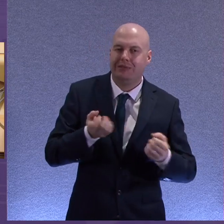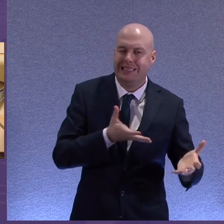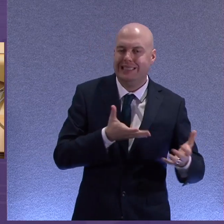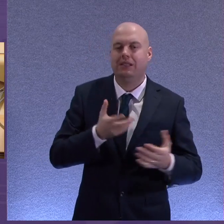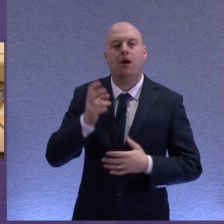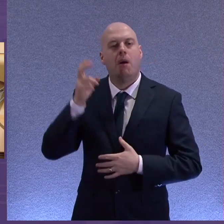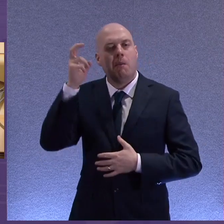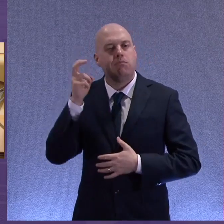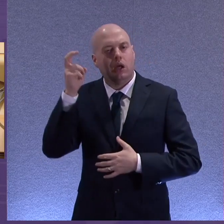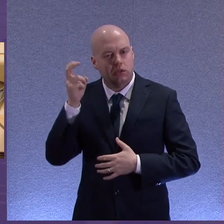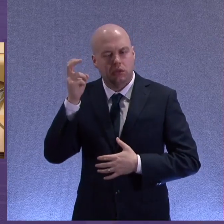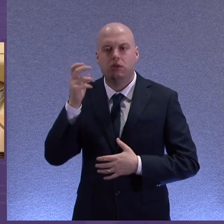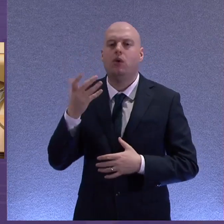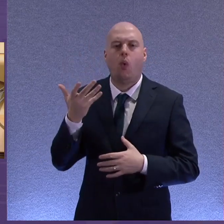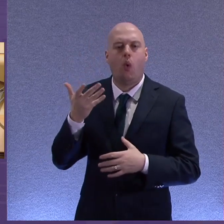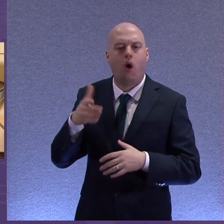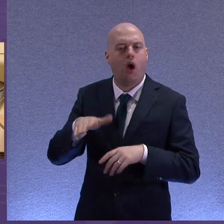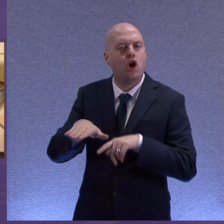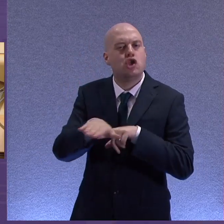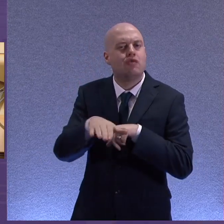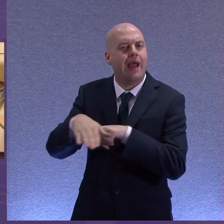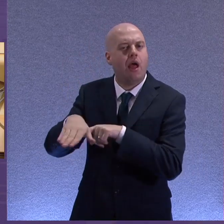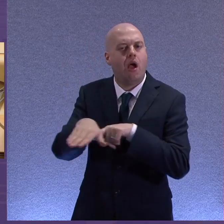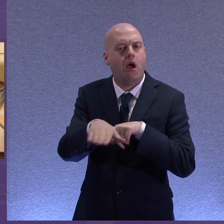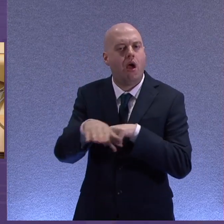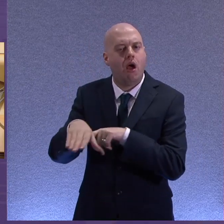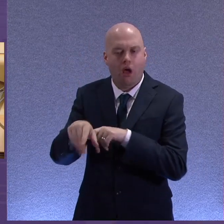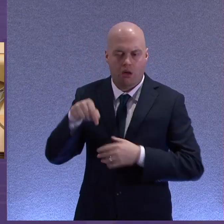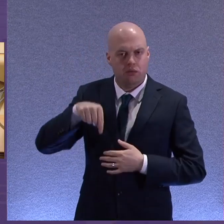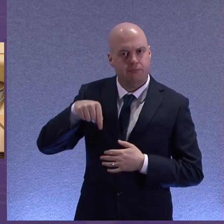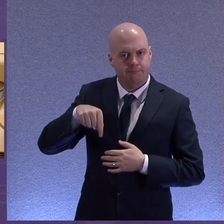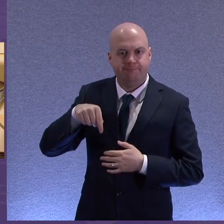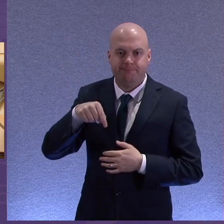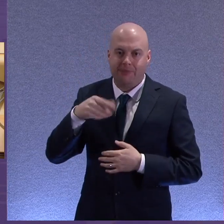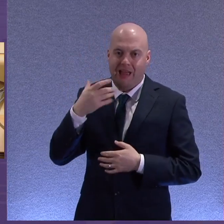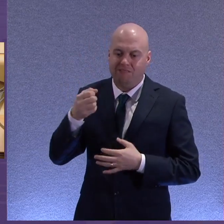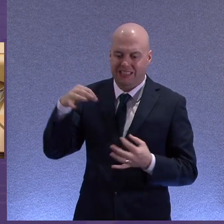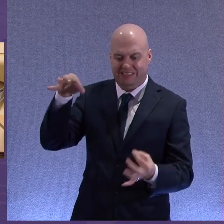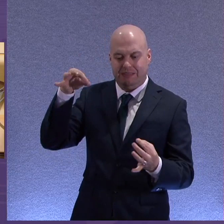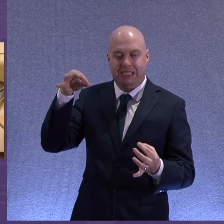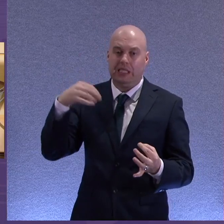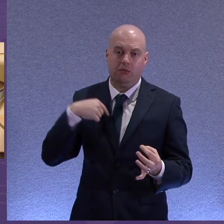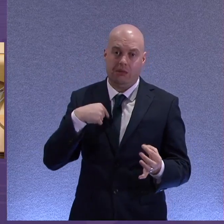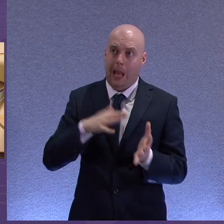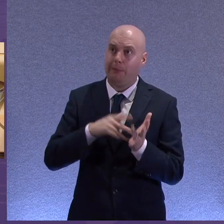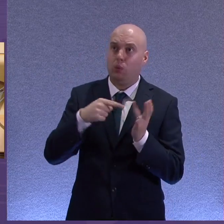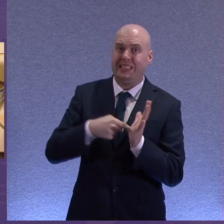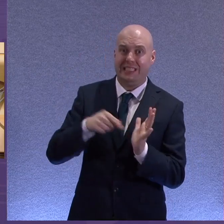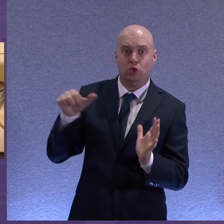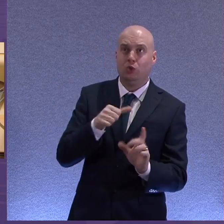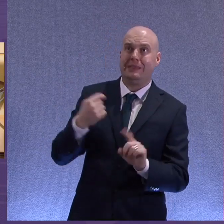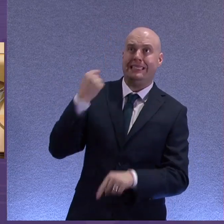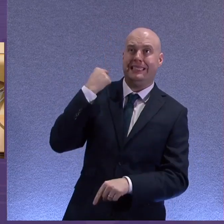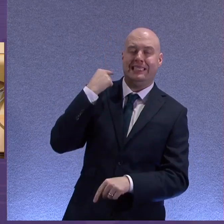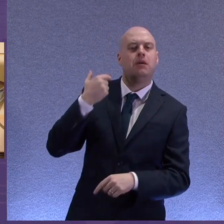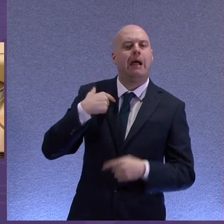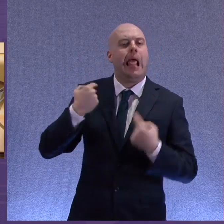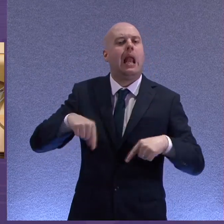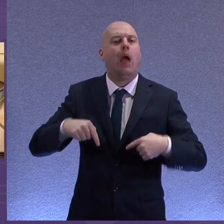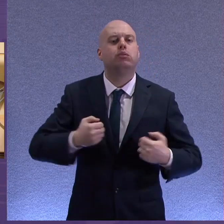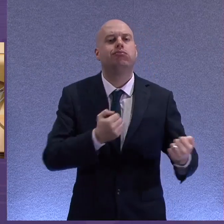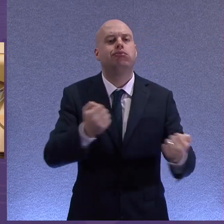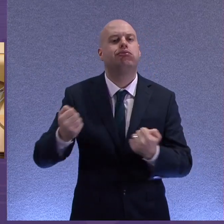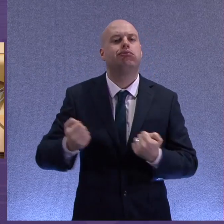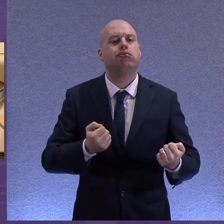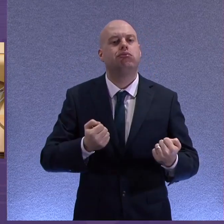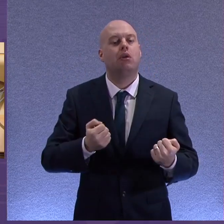yet. And the reason for that is because we're in discussions with the Department of Transport to see if there's a means by which we can actually provide a